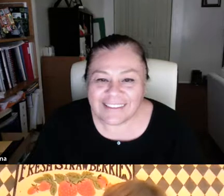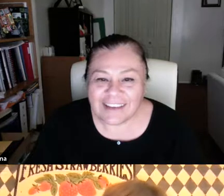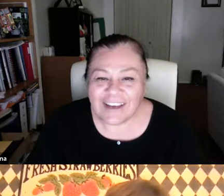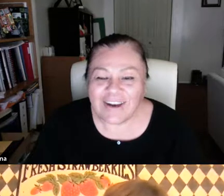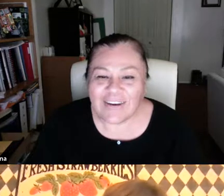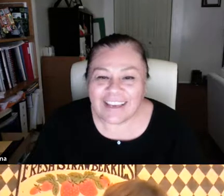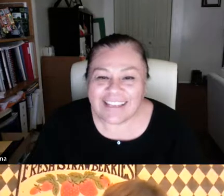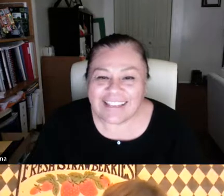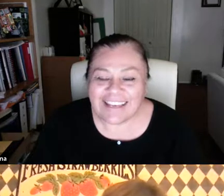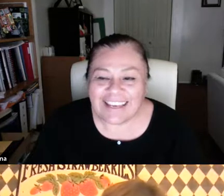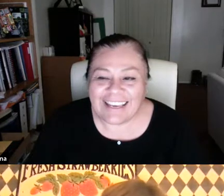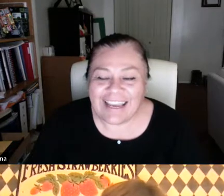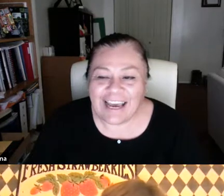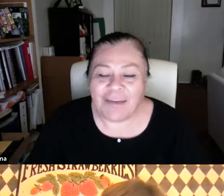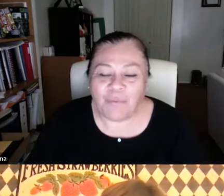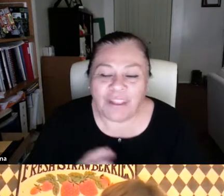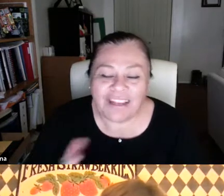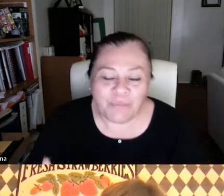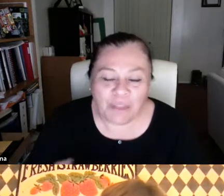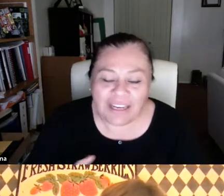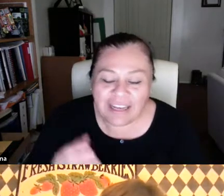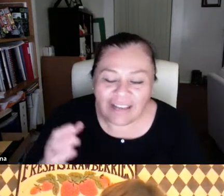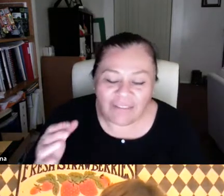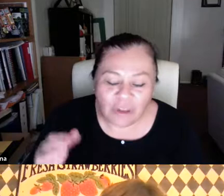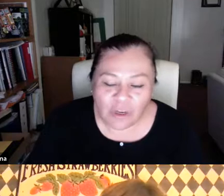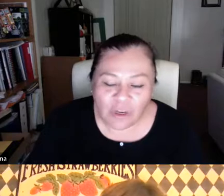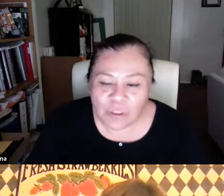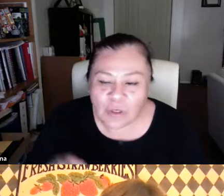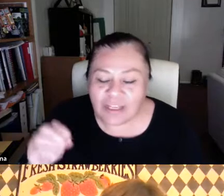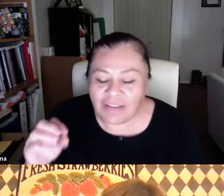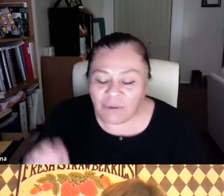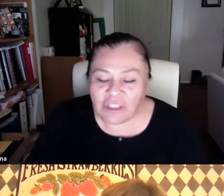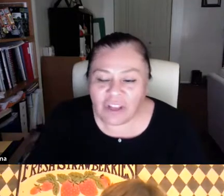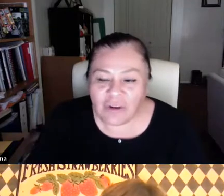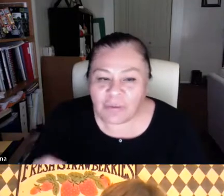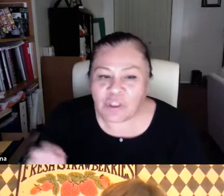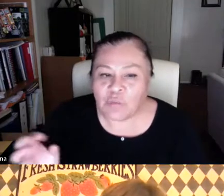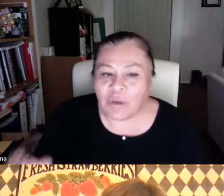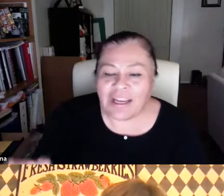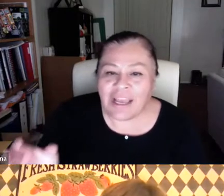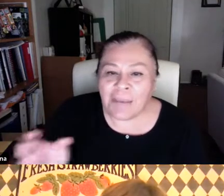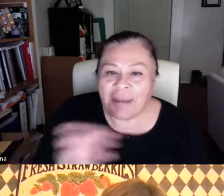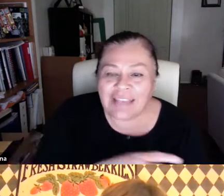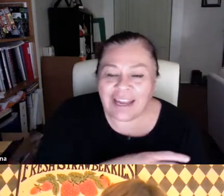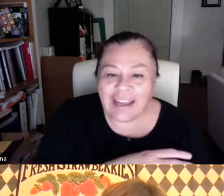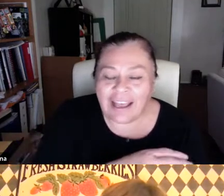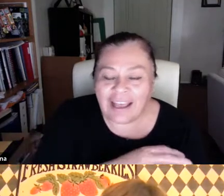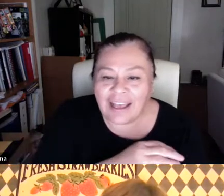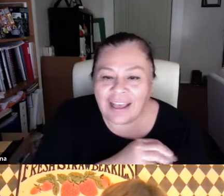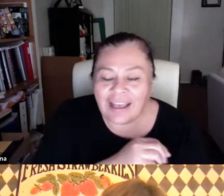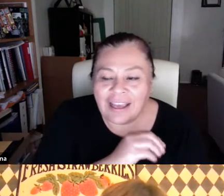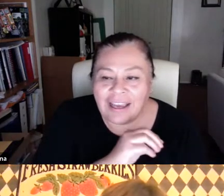resources. Ok, dice que pueden los recursos, la información de los recursos pueden